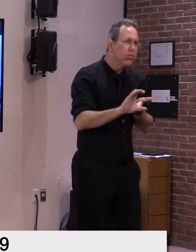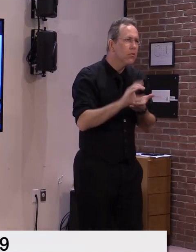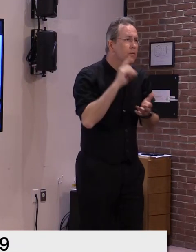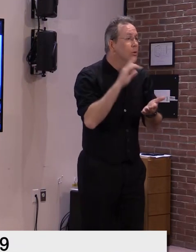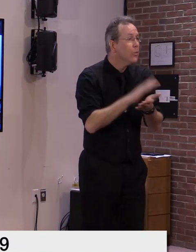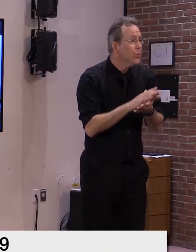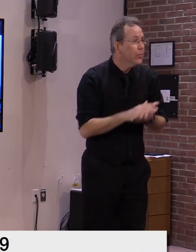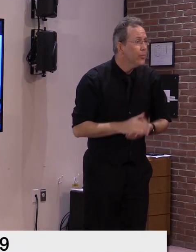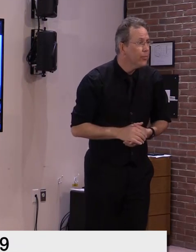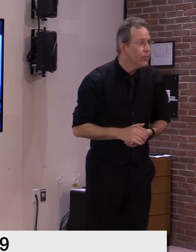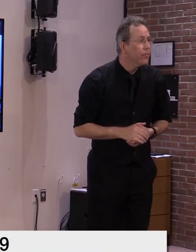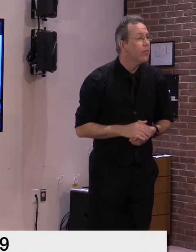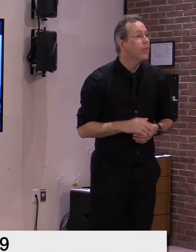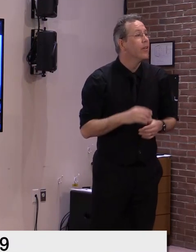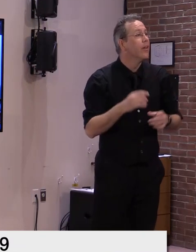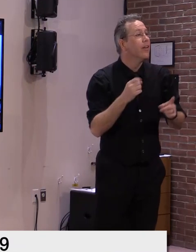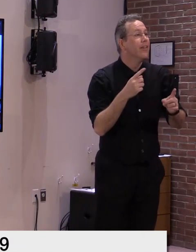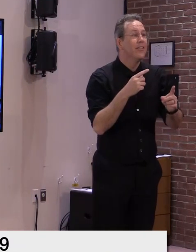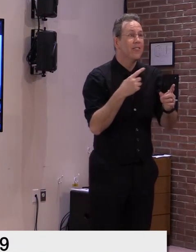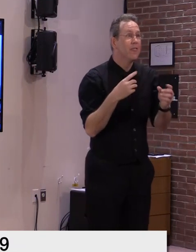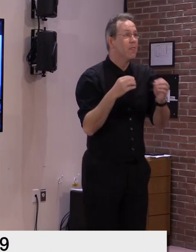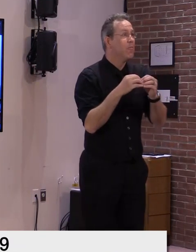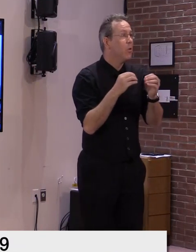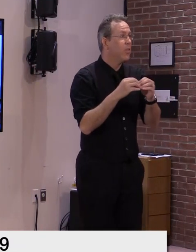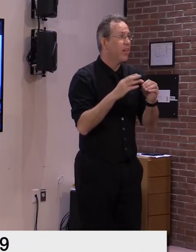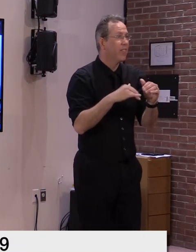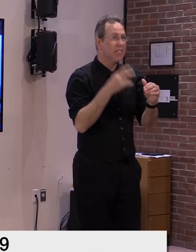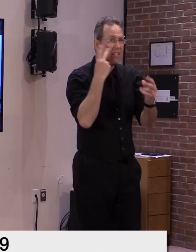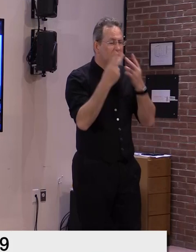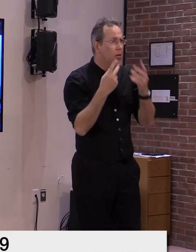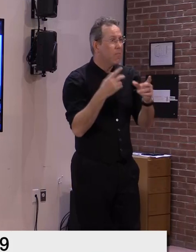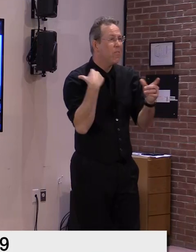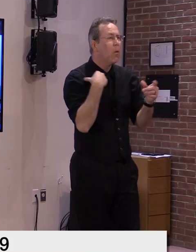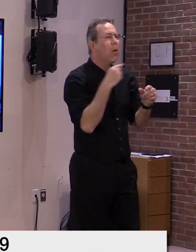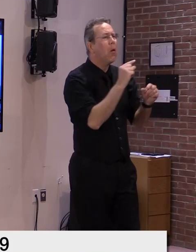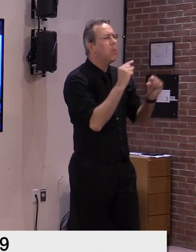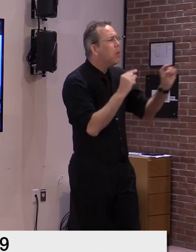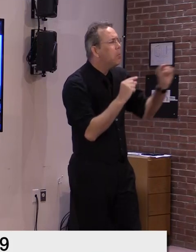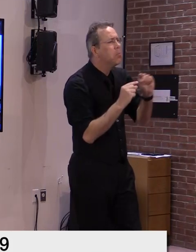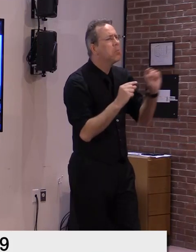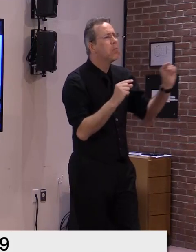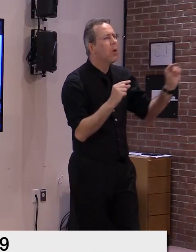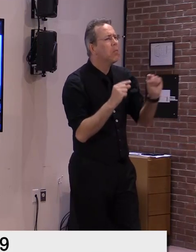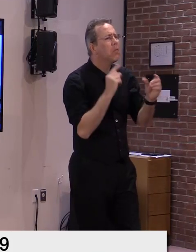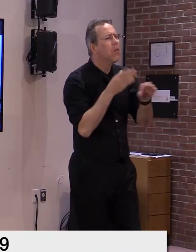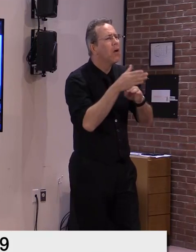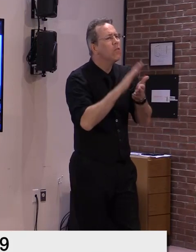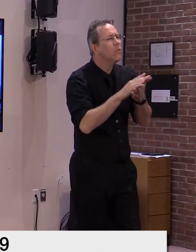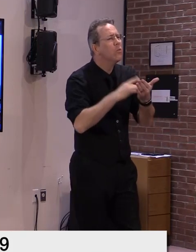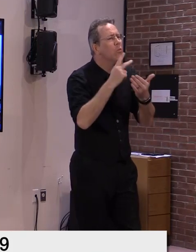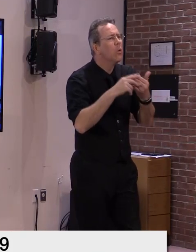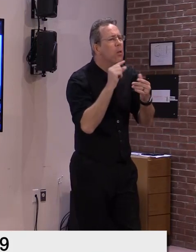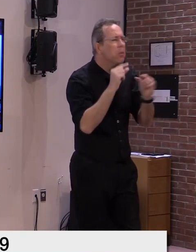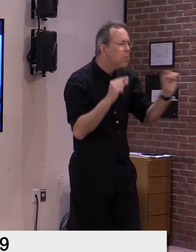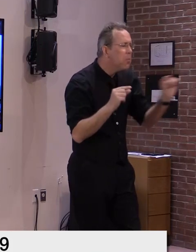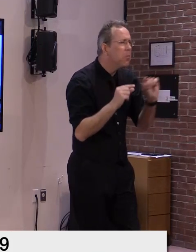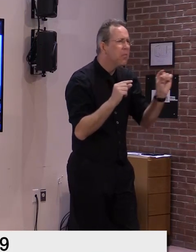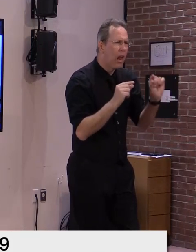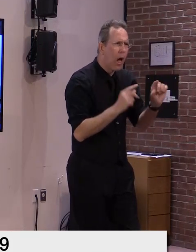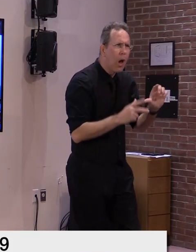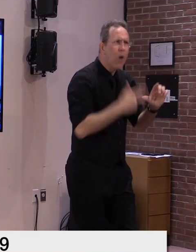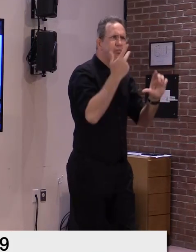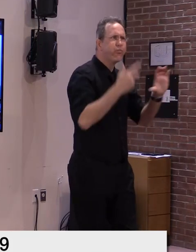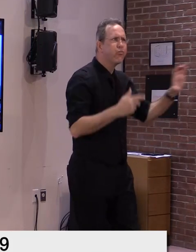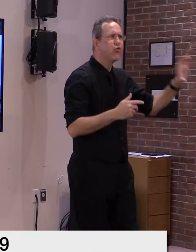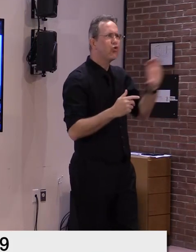normal funding some $71 million for summer programs, after school and enrichment